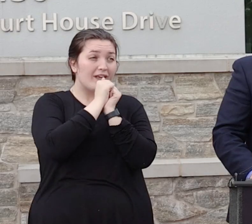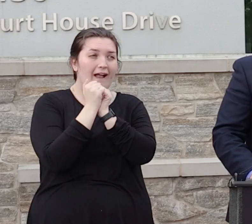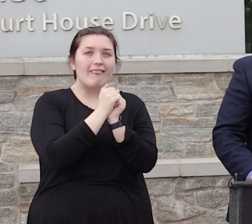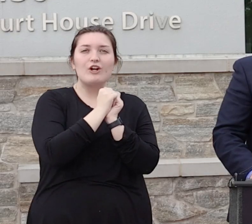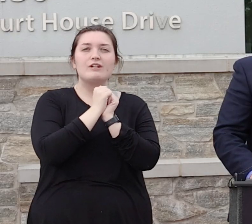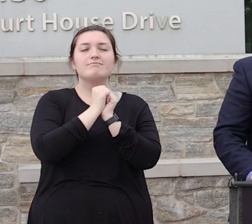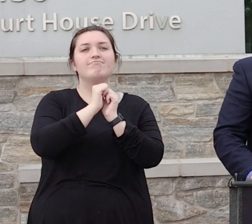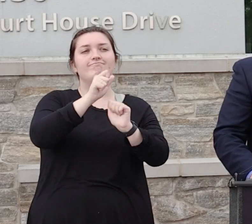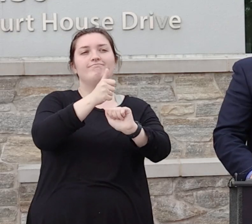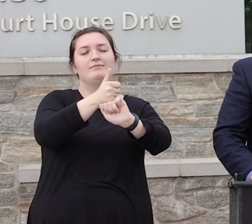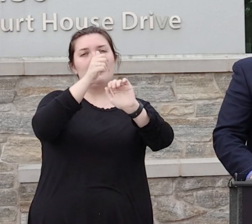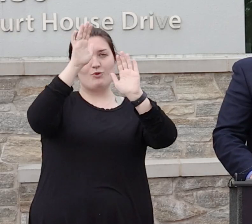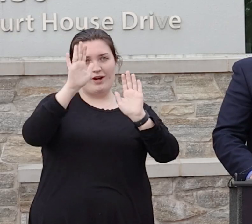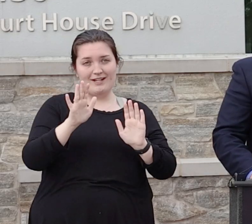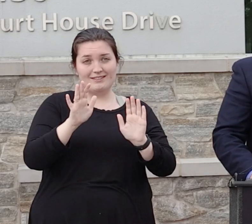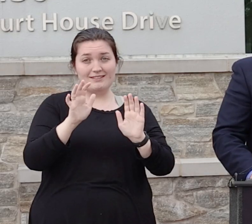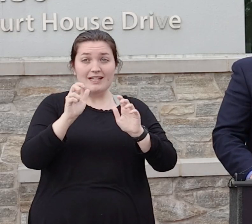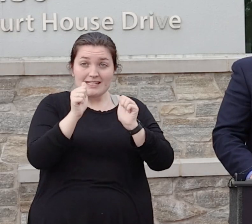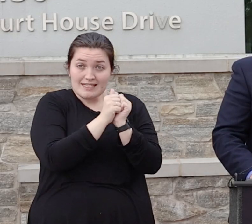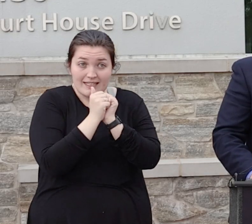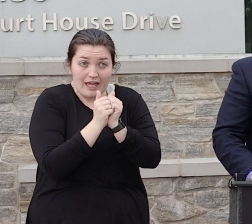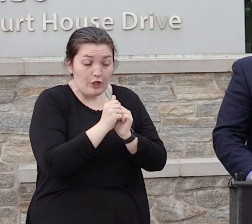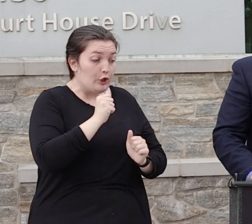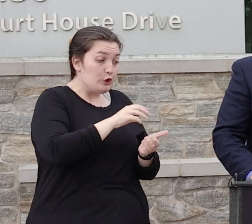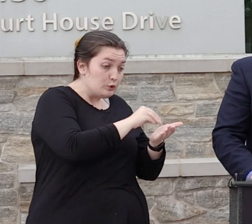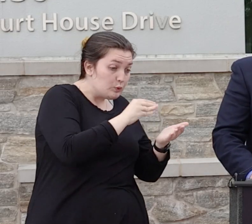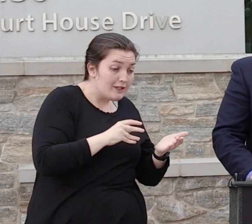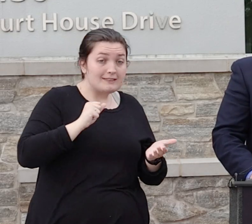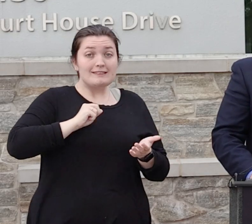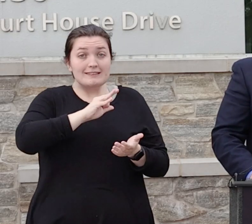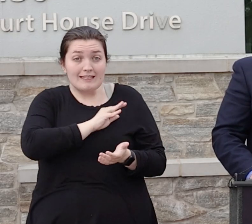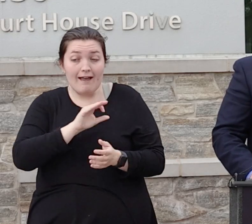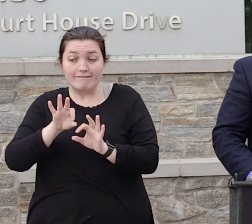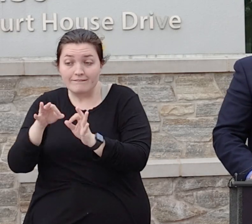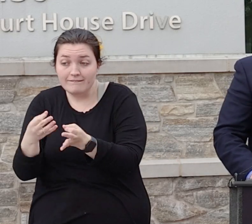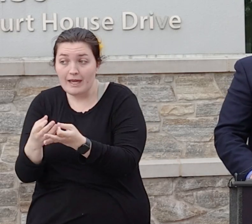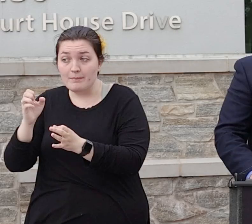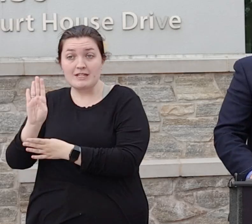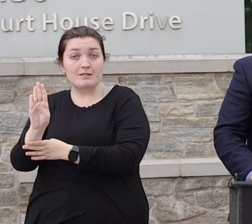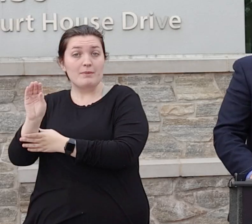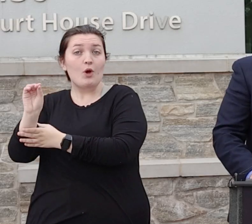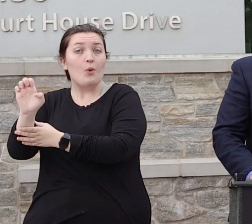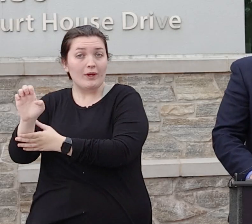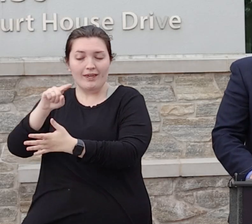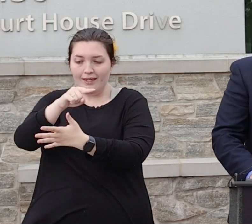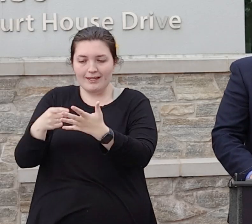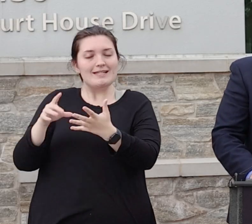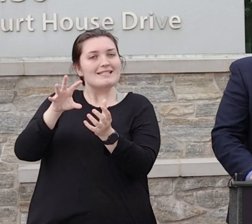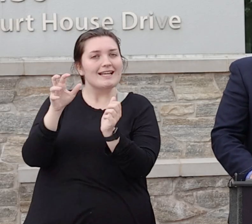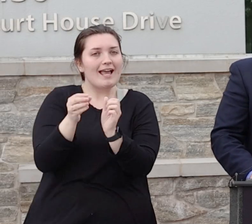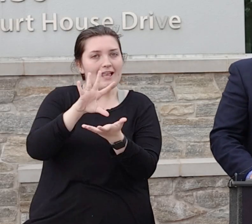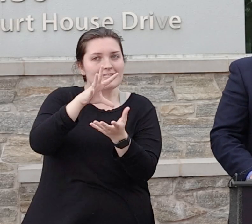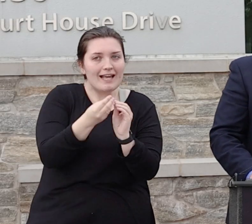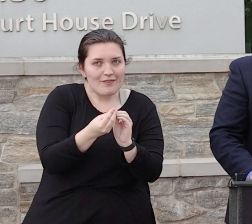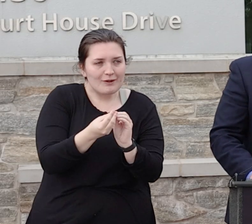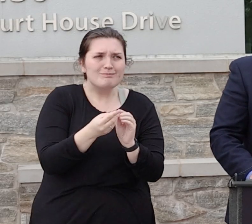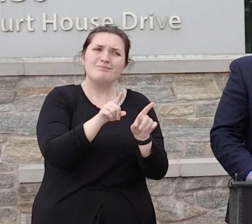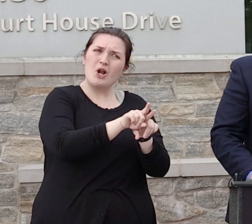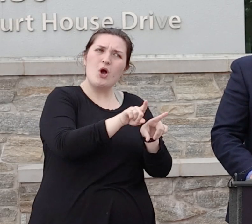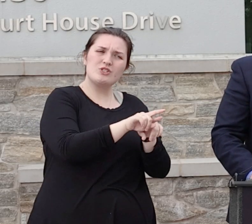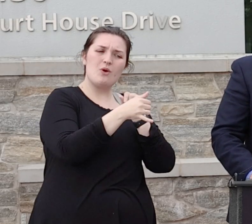our students, staff, our families, and our Board of Education, but it also includes the county executive, the county